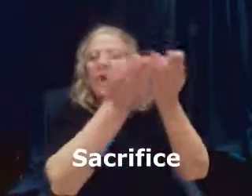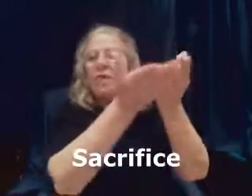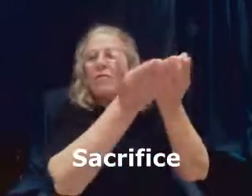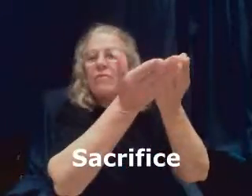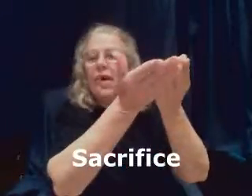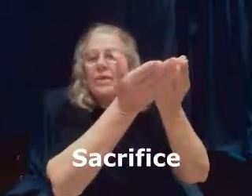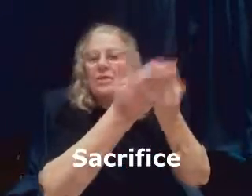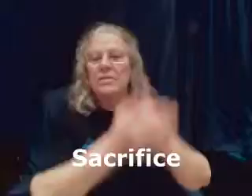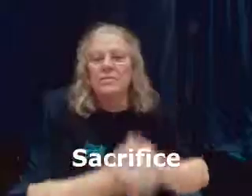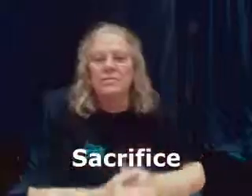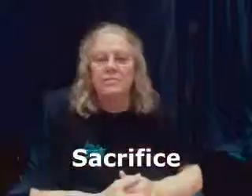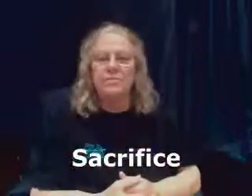Sacrifice.